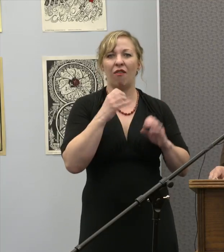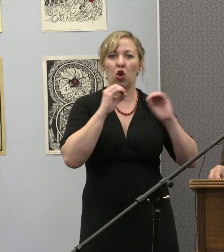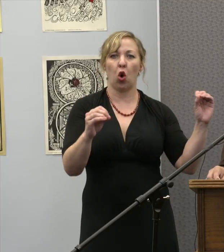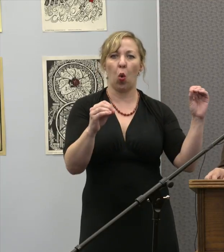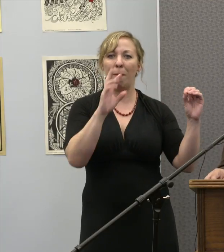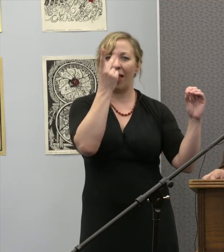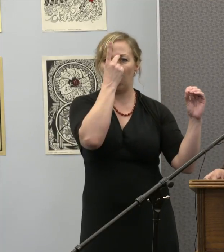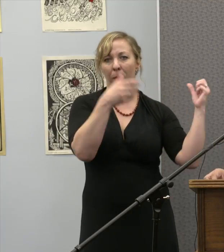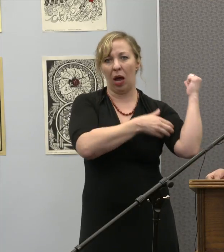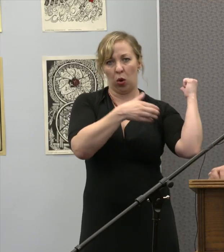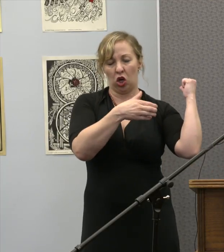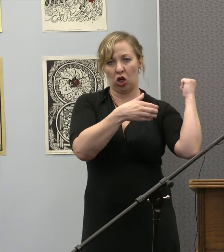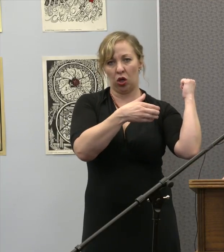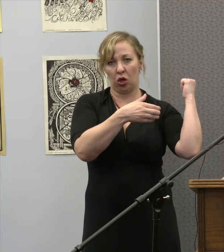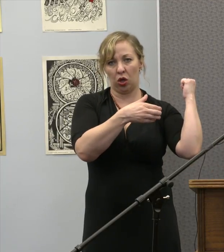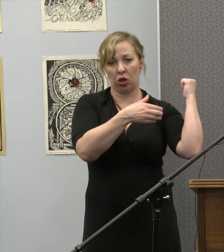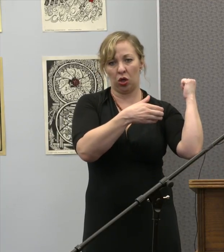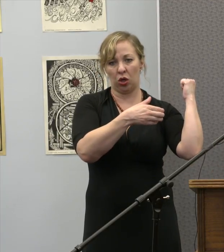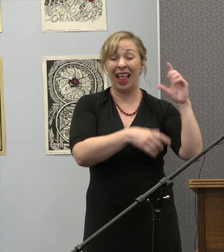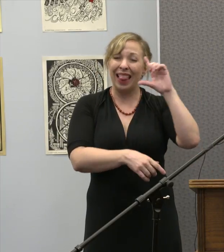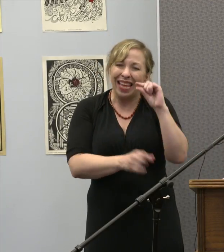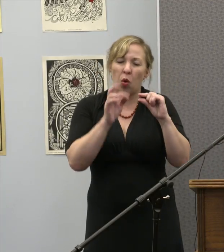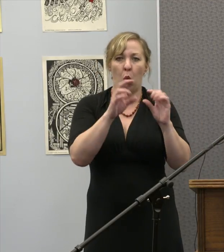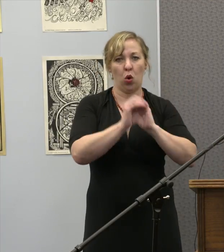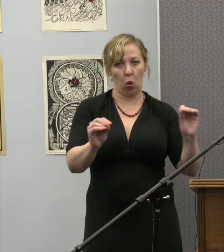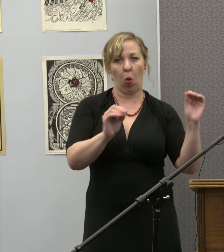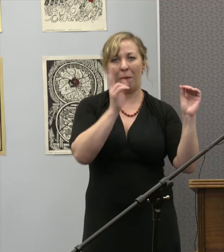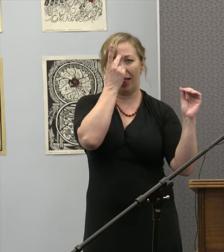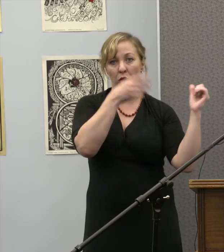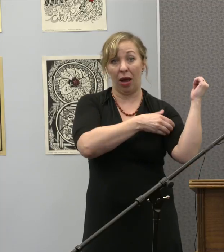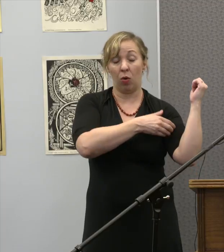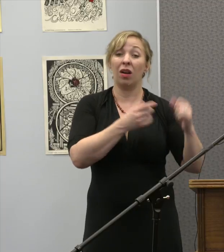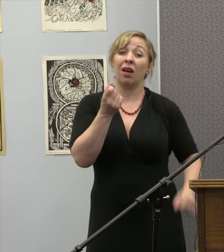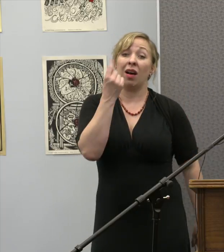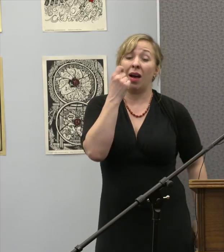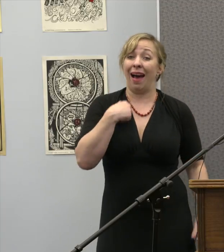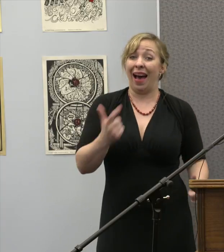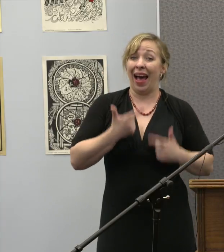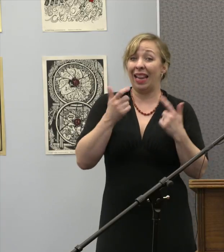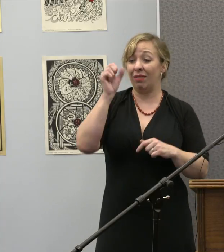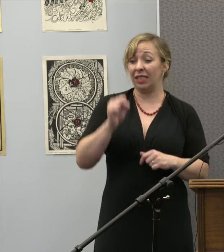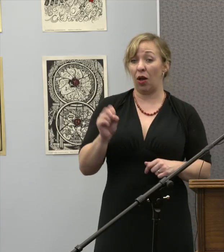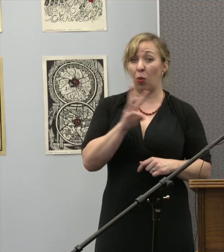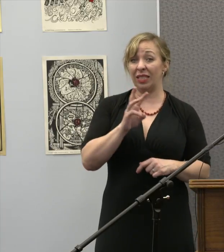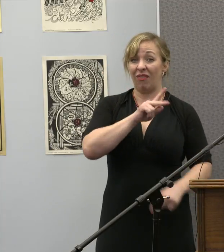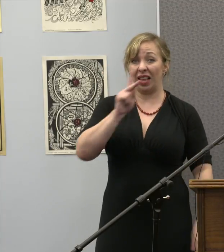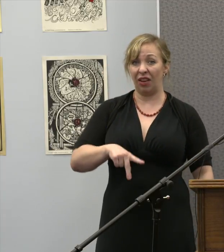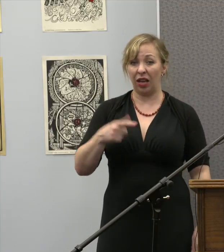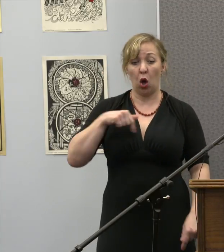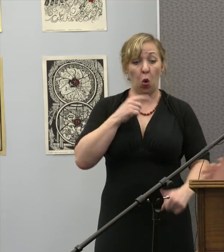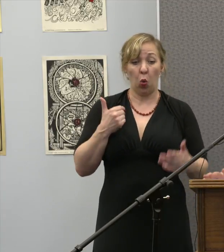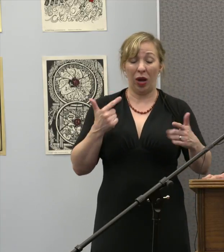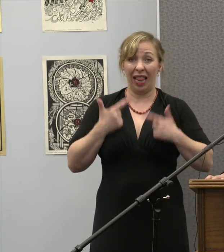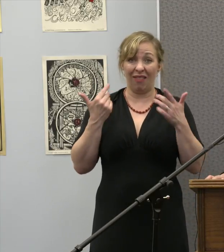power. As climate, and I'll say this, I live in Southwest Philadelphia. We live really near our refinery. I have asthma,